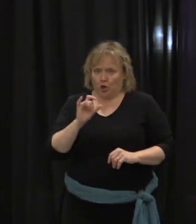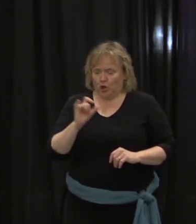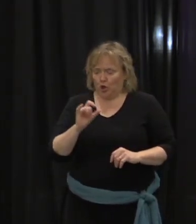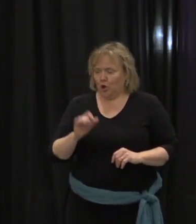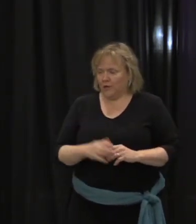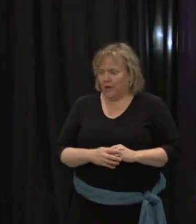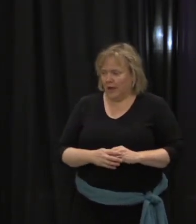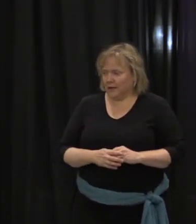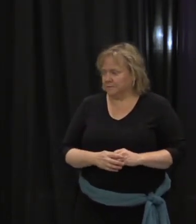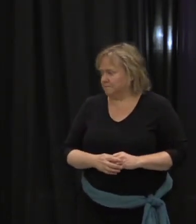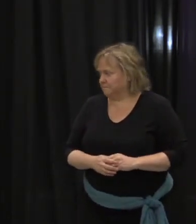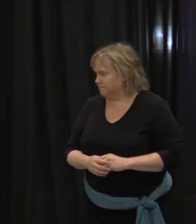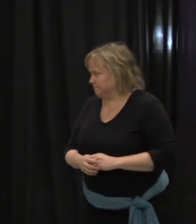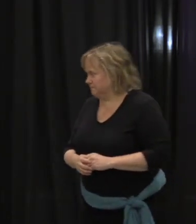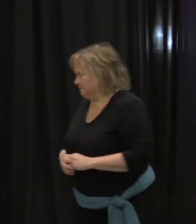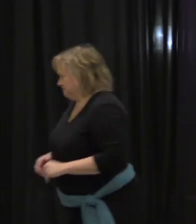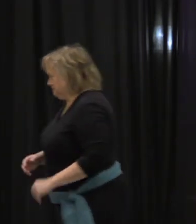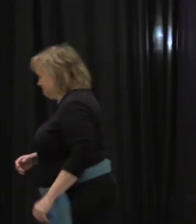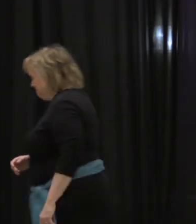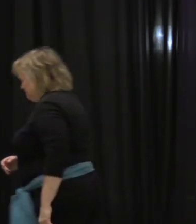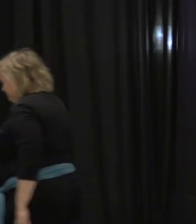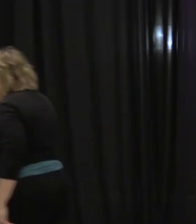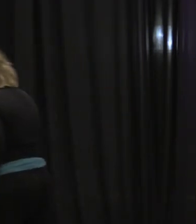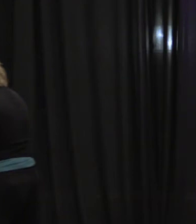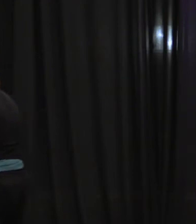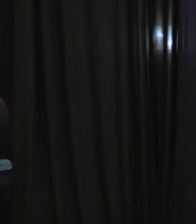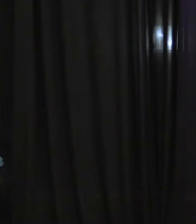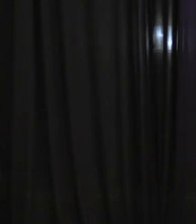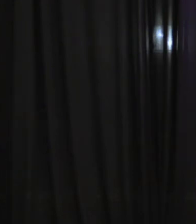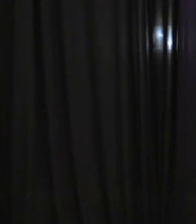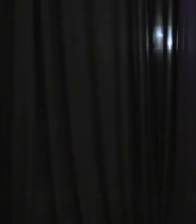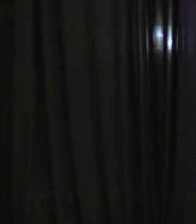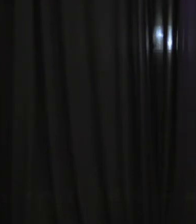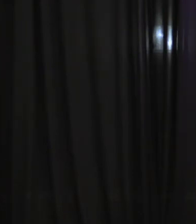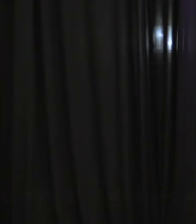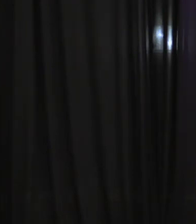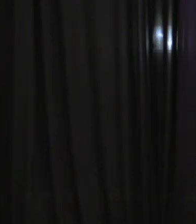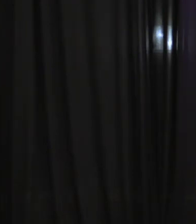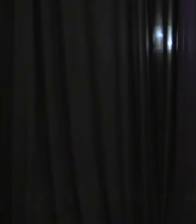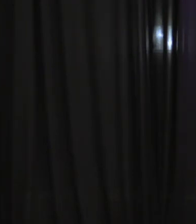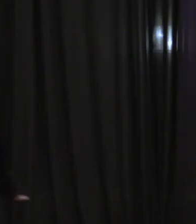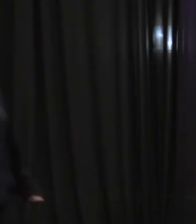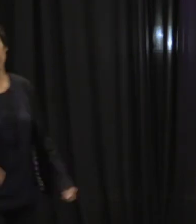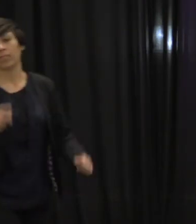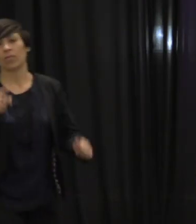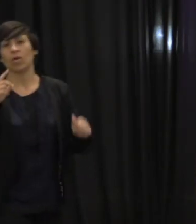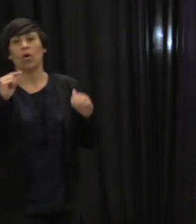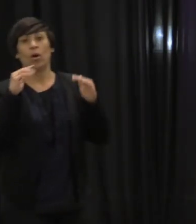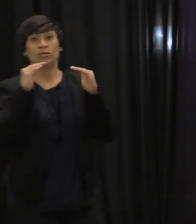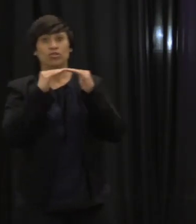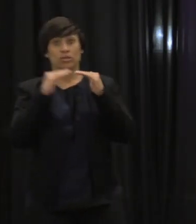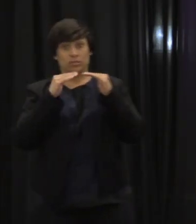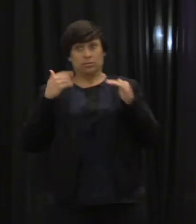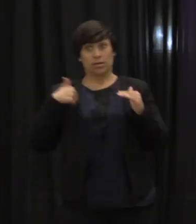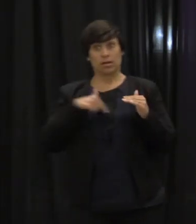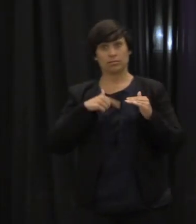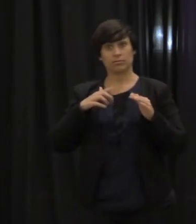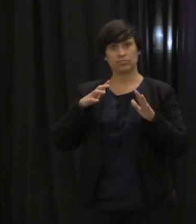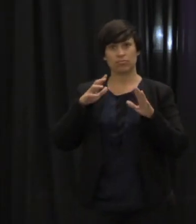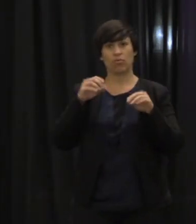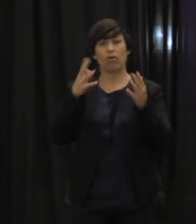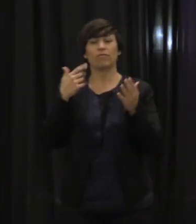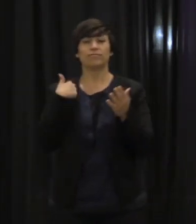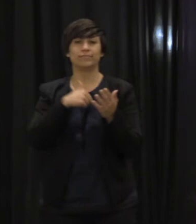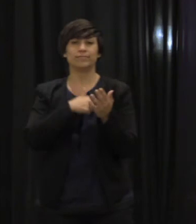transformative justice has to offer us and all of our movements is our work around accountability. And remember that questions